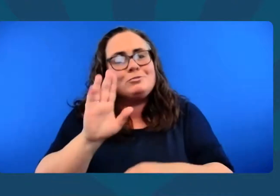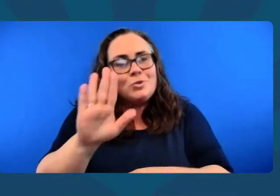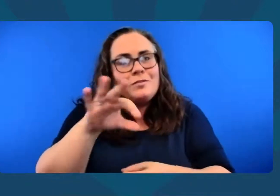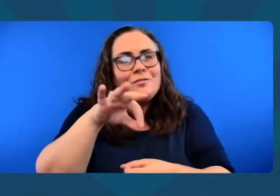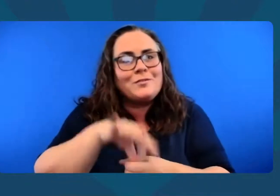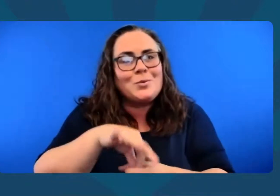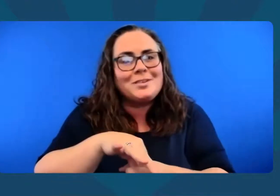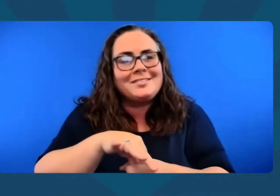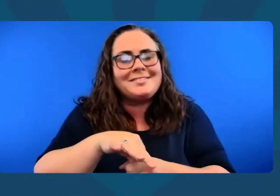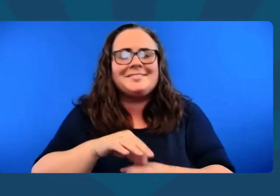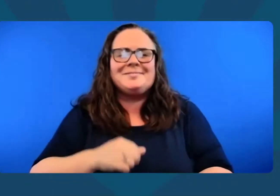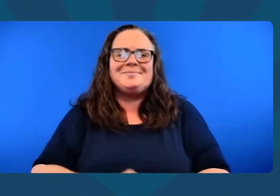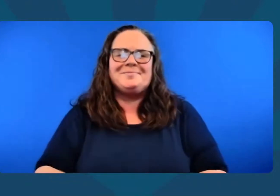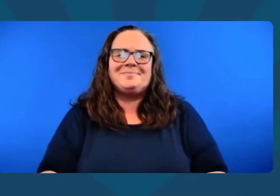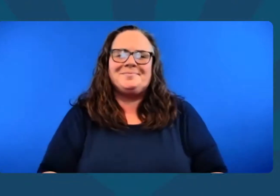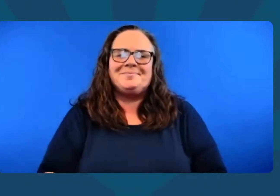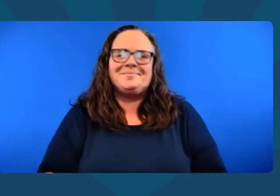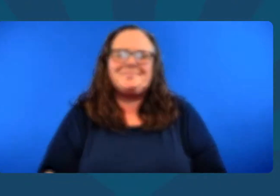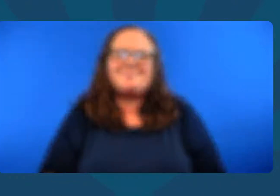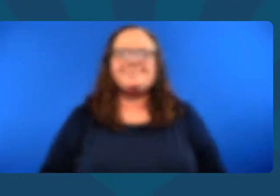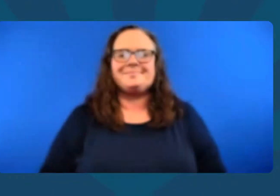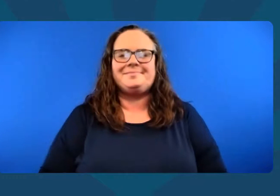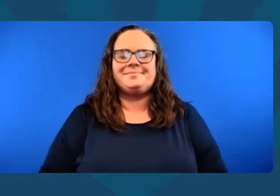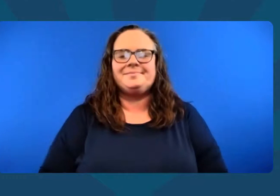I would be honored to have your vote.